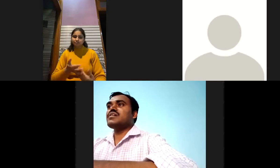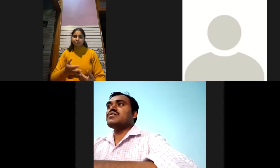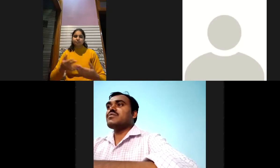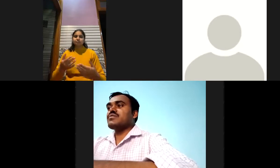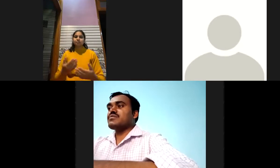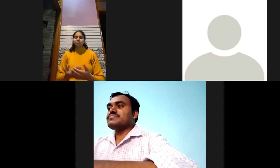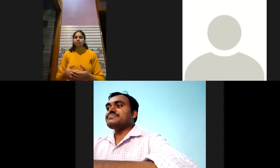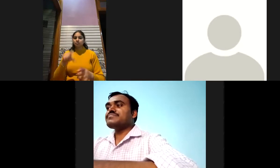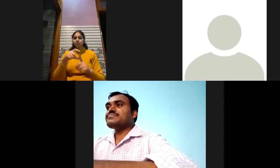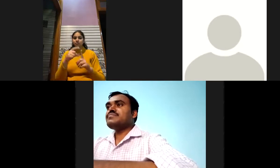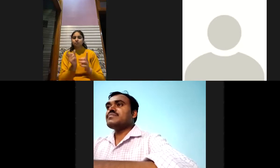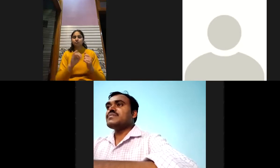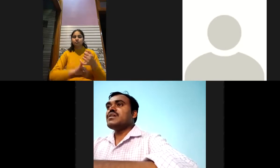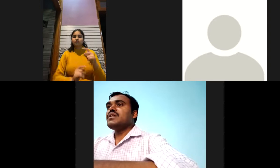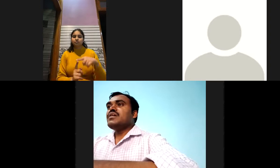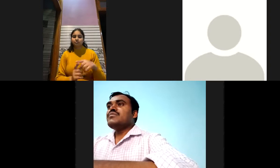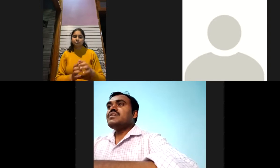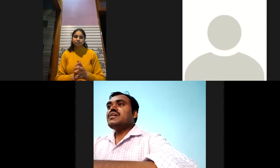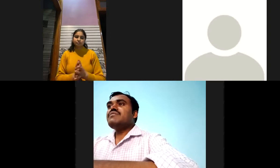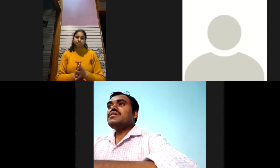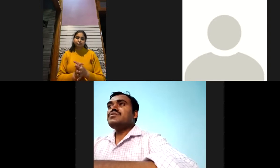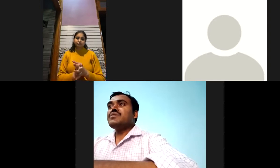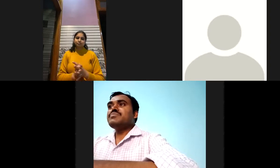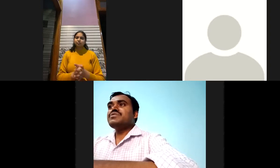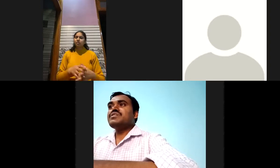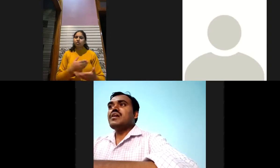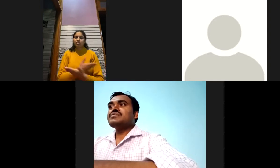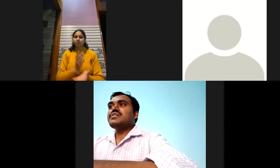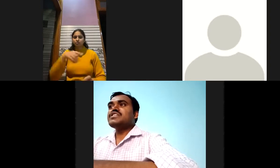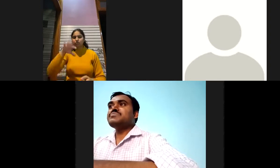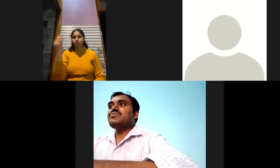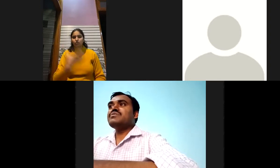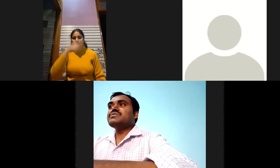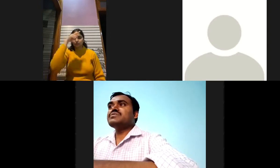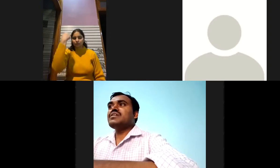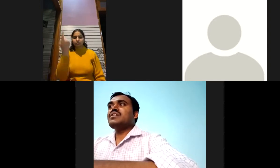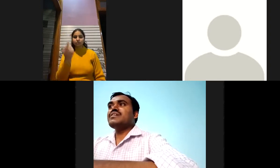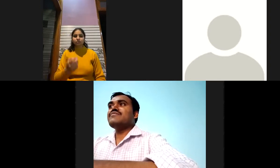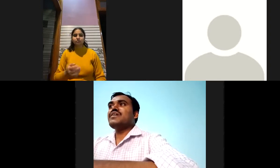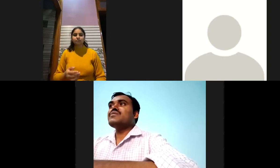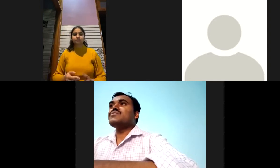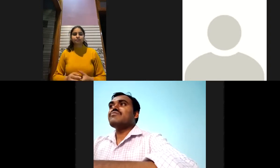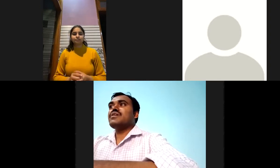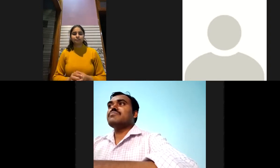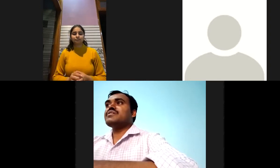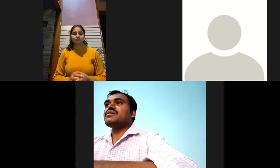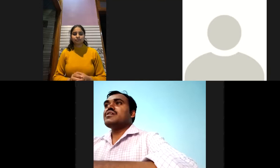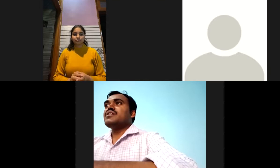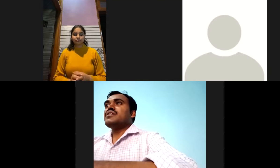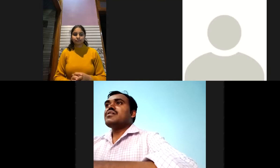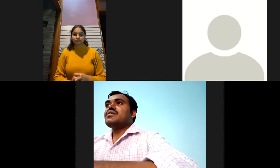dust." Unquote. With every new opportunity, Oscar expounded skill and felt